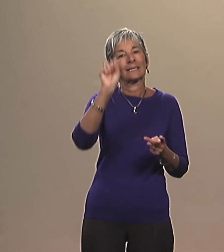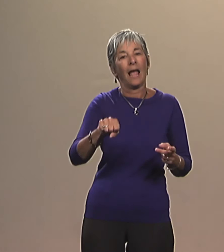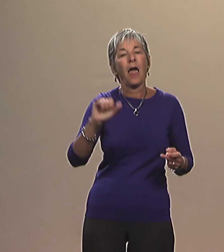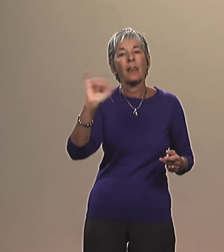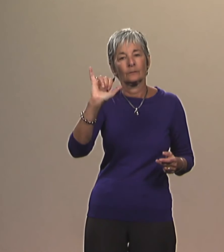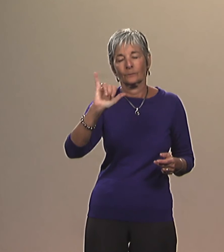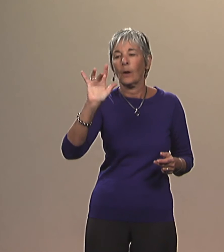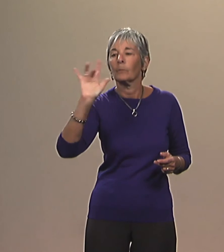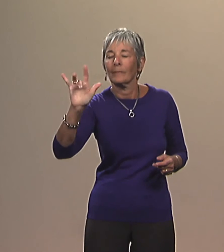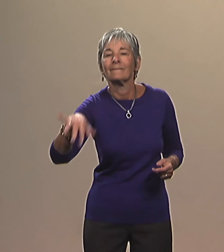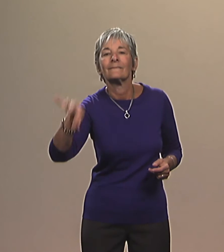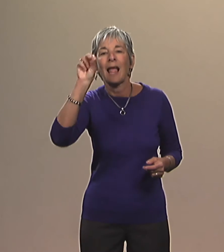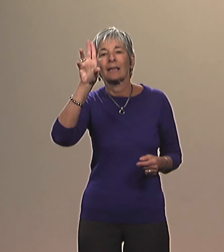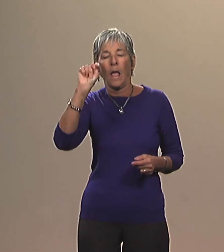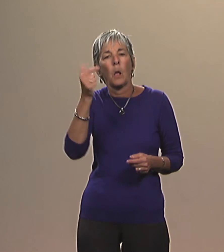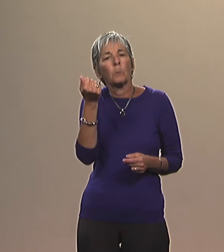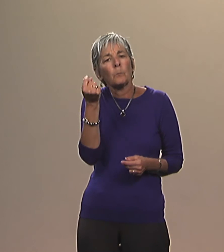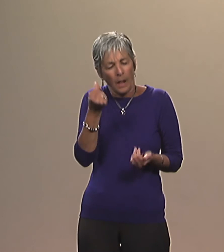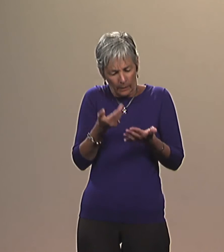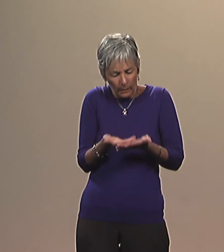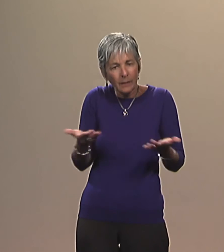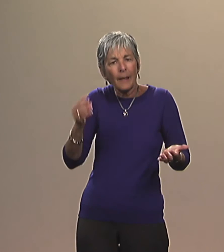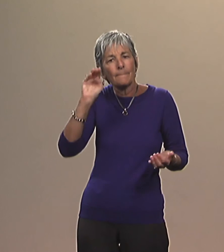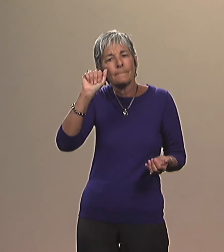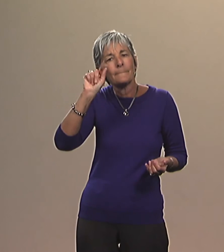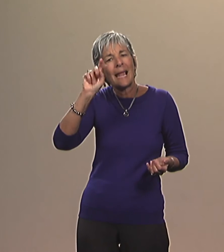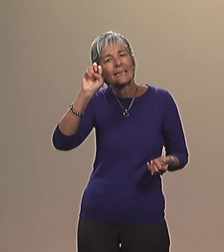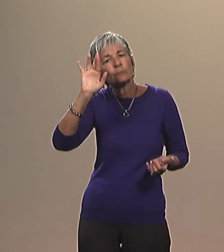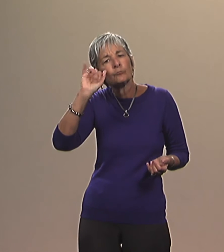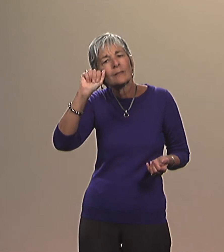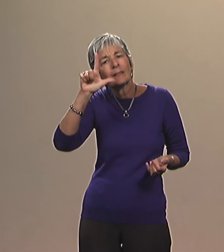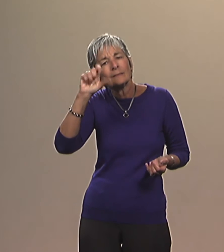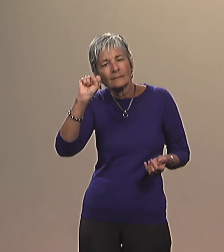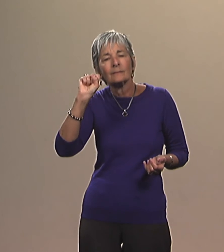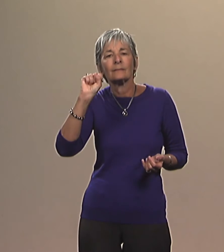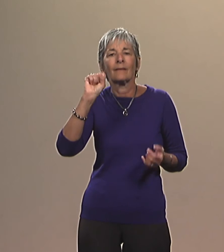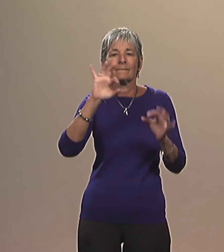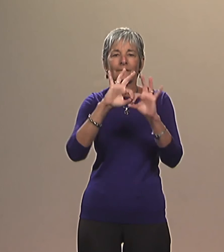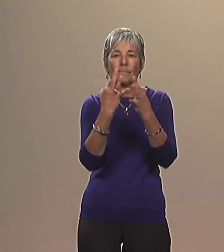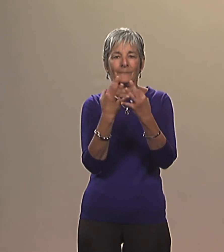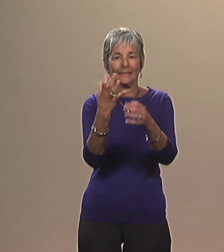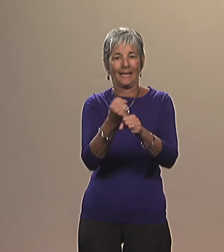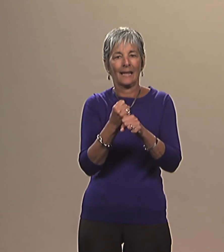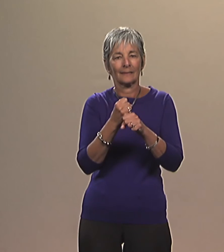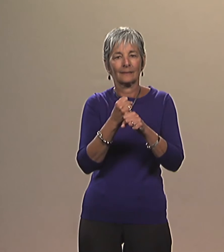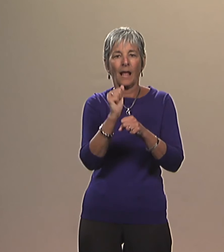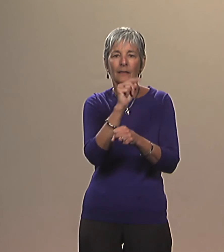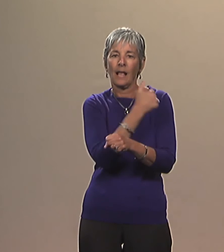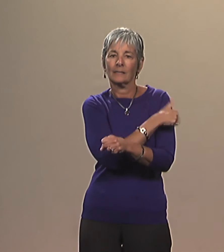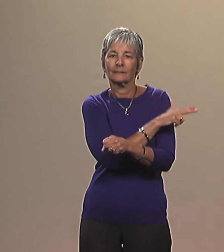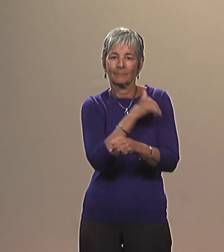And you can find out what materials families receive when their child is identified as deaf at the hospital.